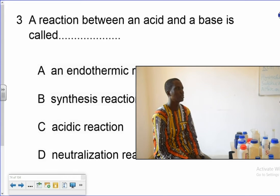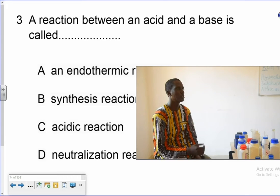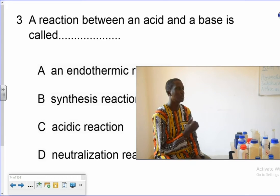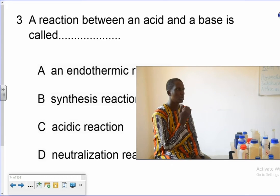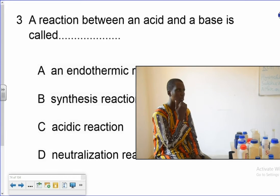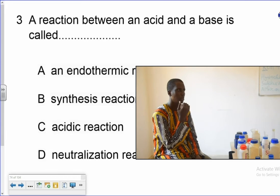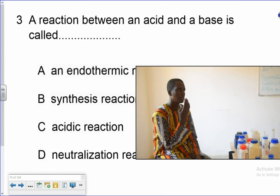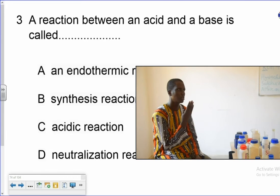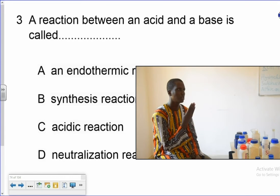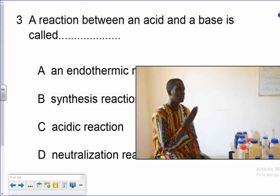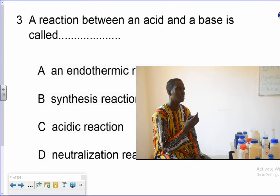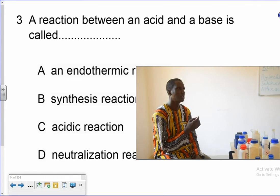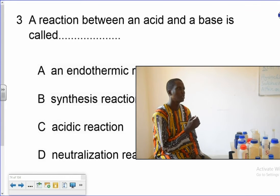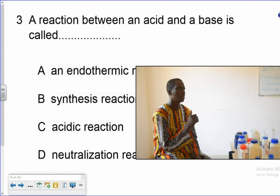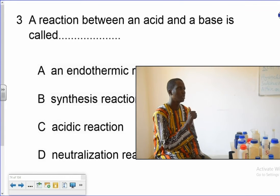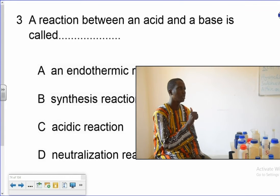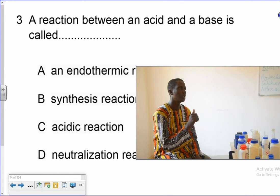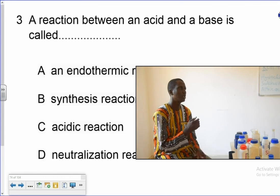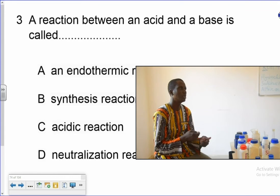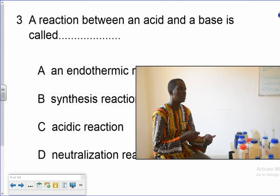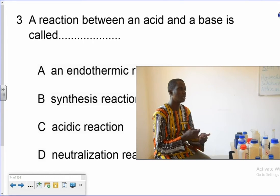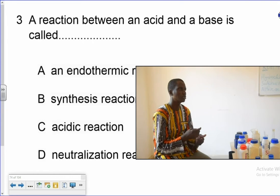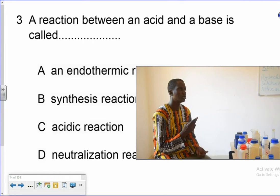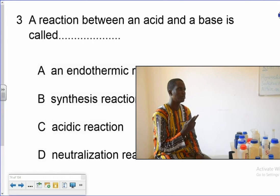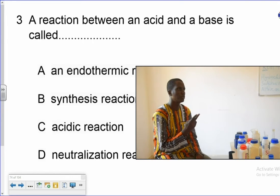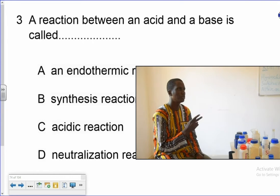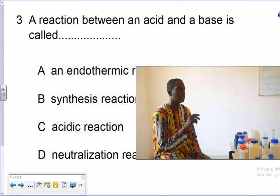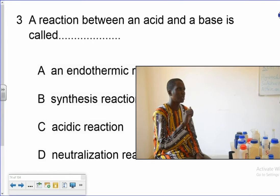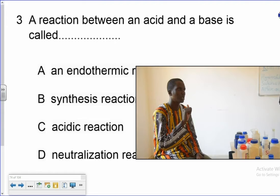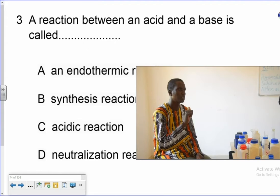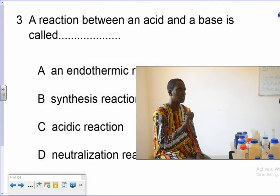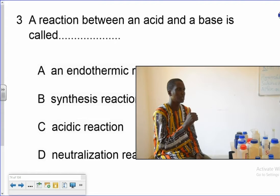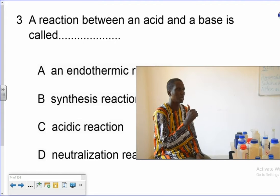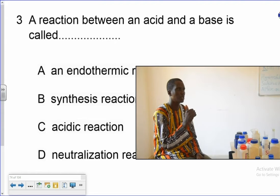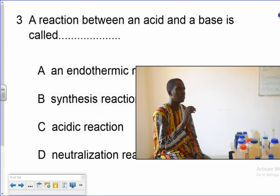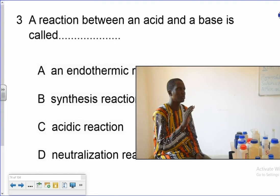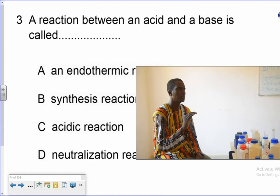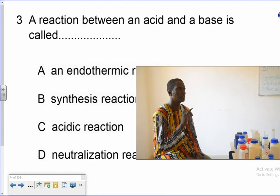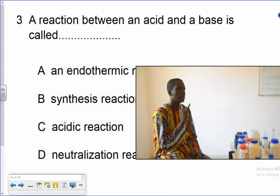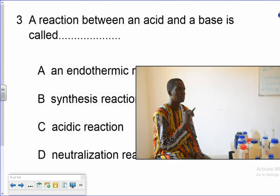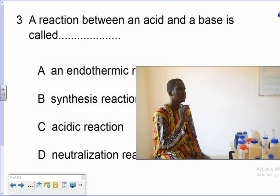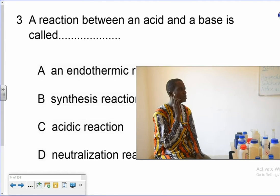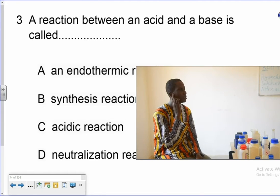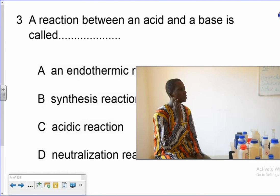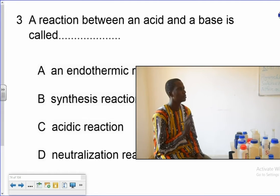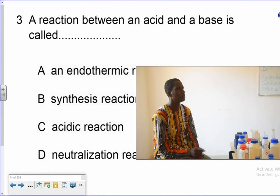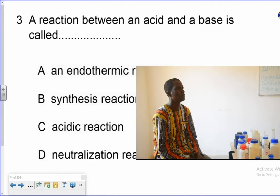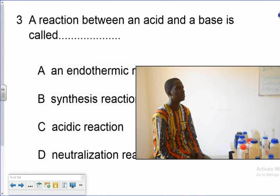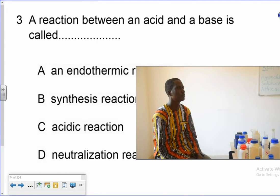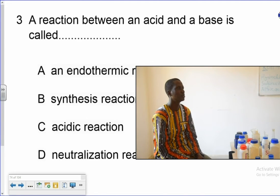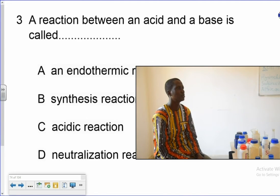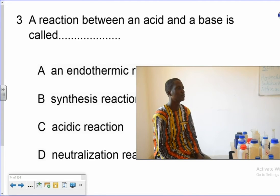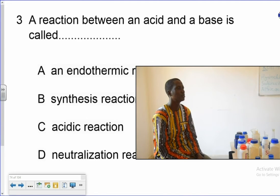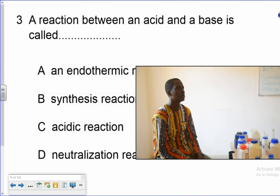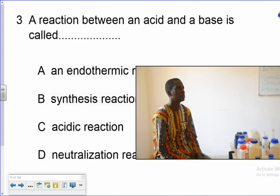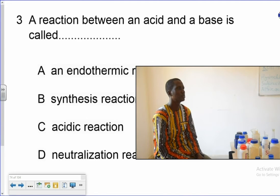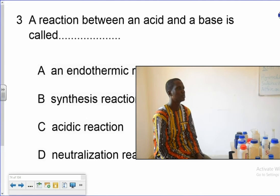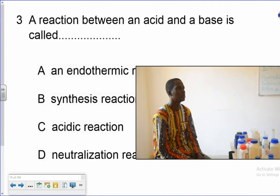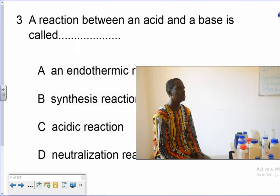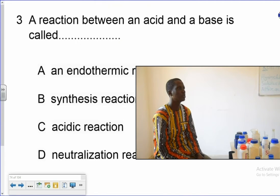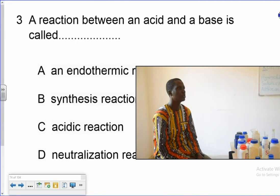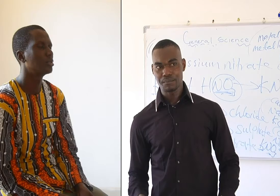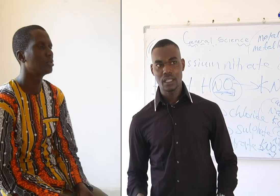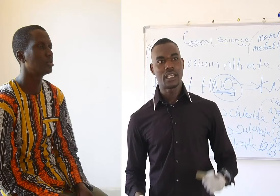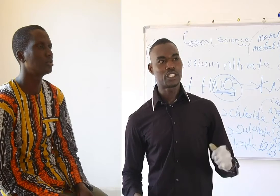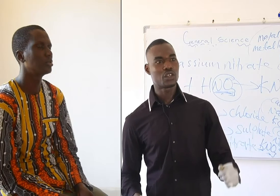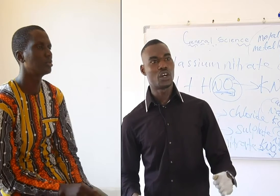three, a reaction between an acid and a base is called what? A reaction between an acid and a base is called